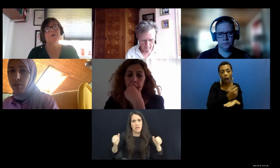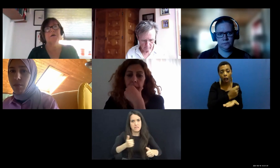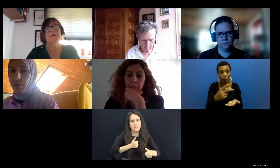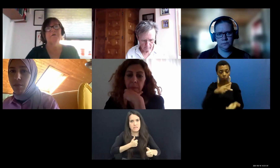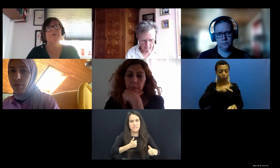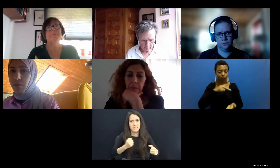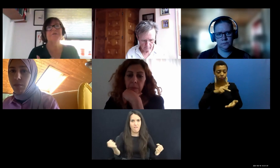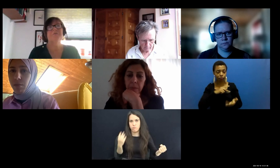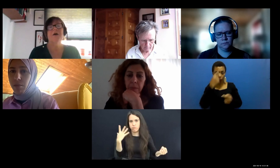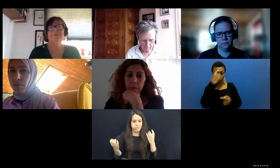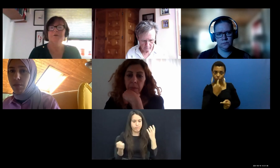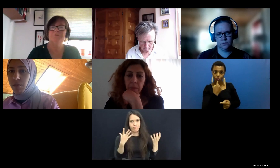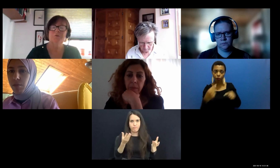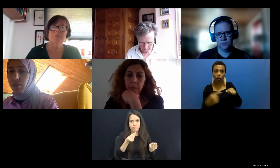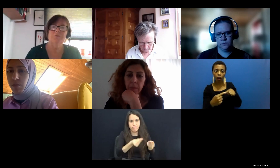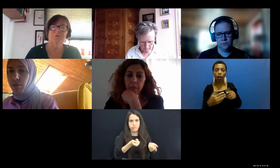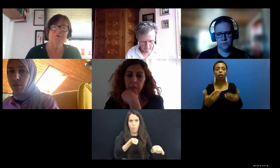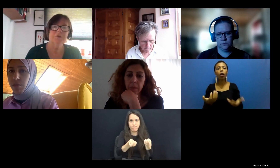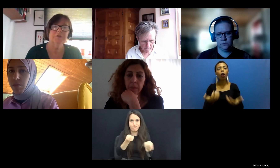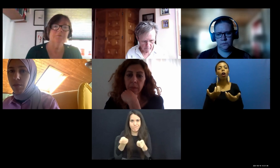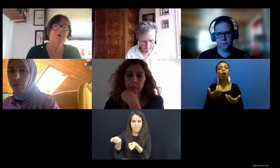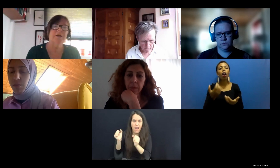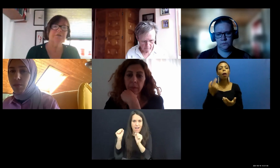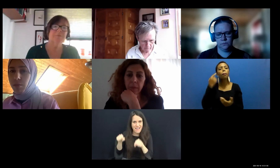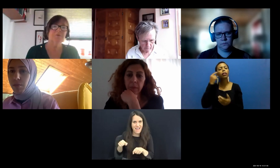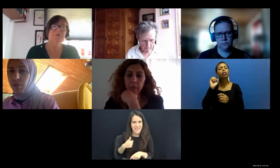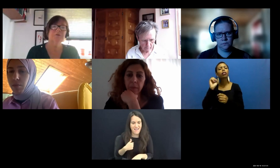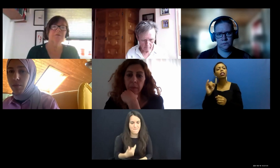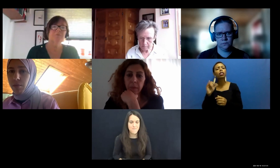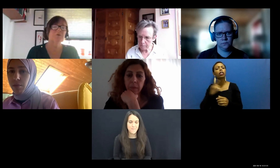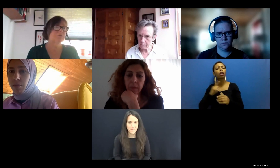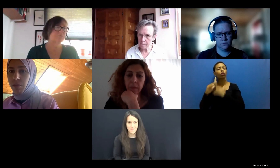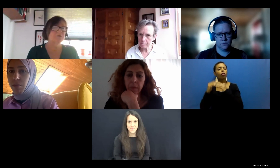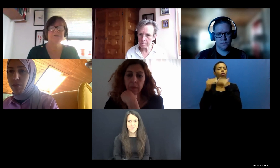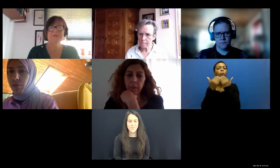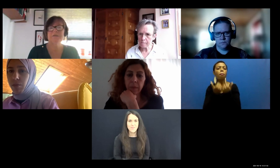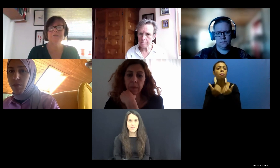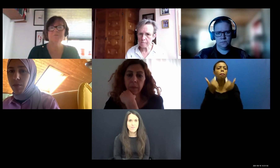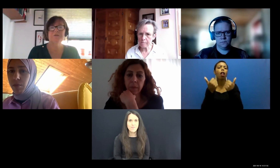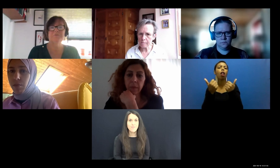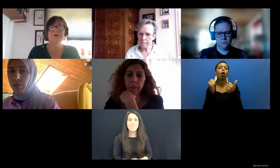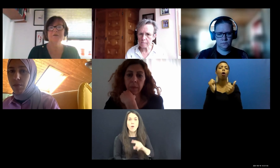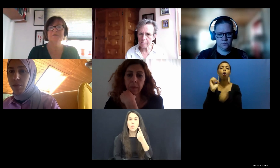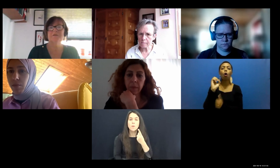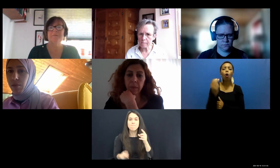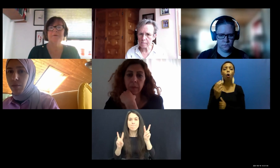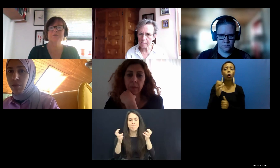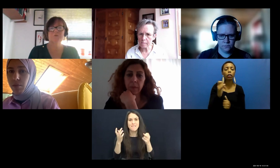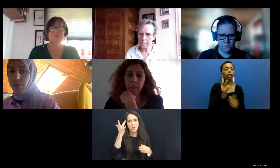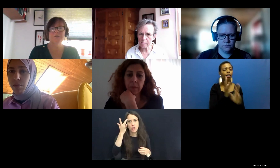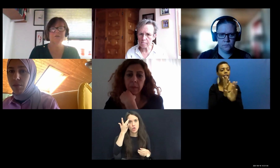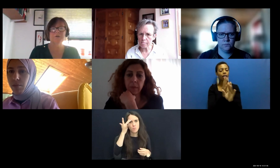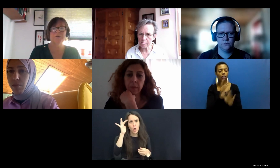or are in a better environment for using them. One aspect we looked at was smart cities, and we didn't find that